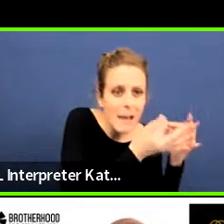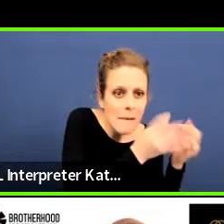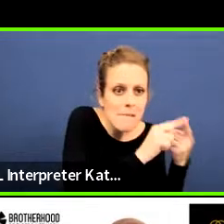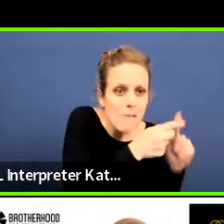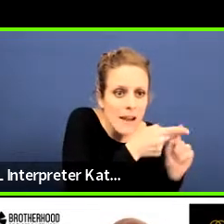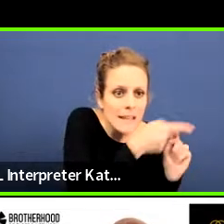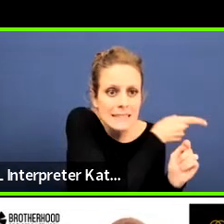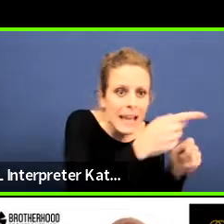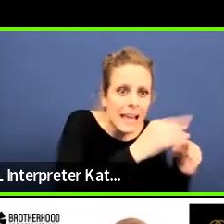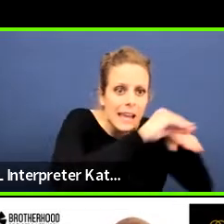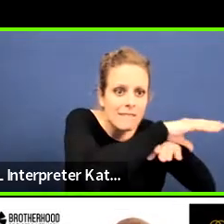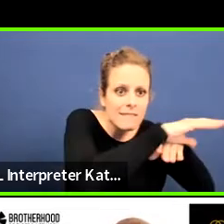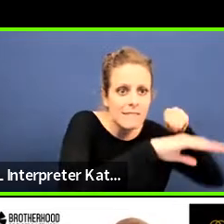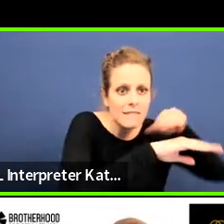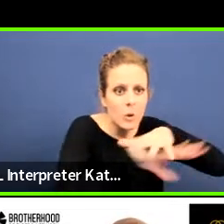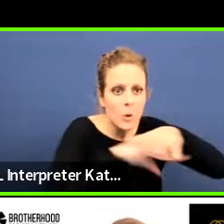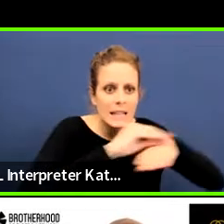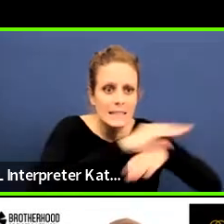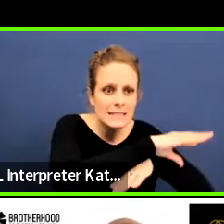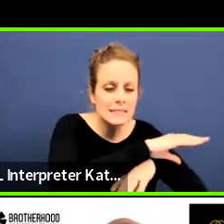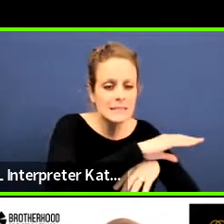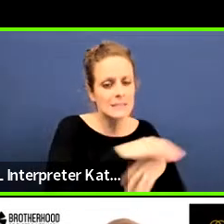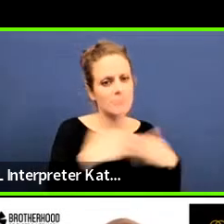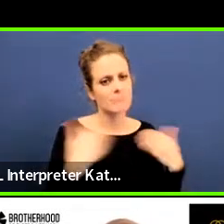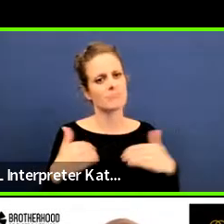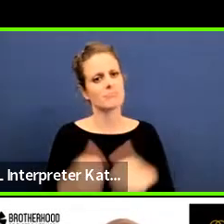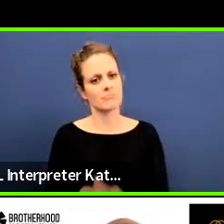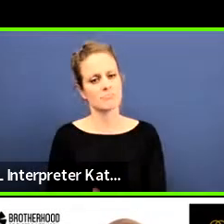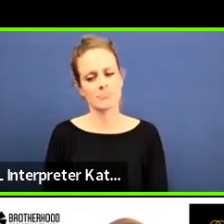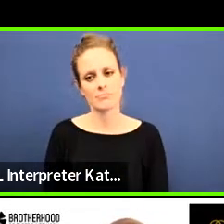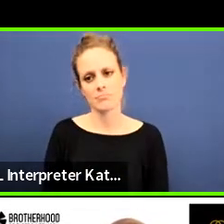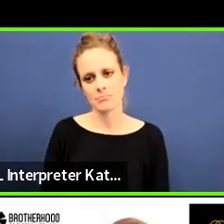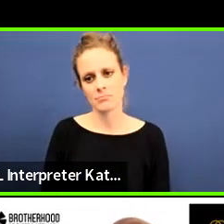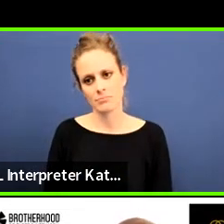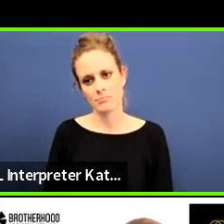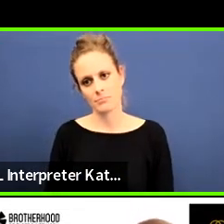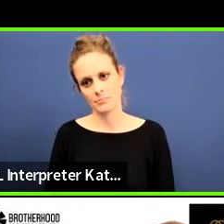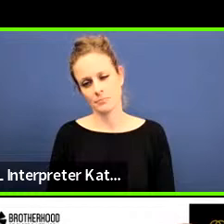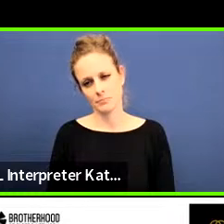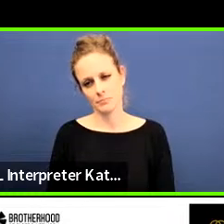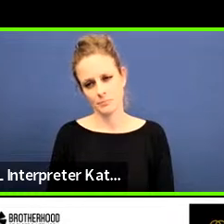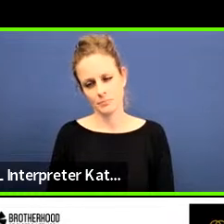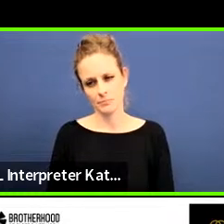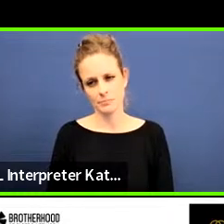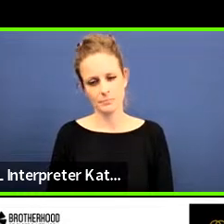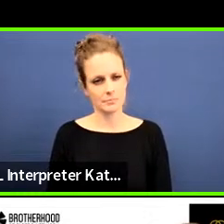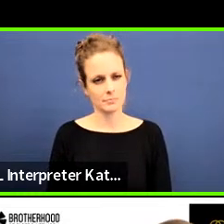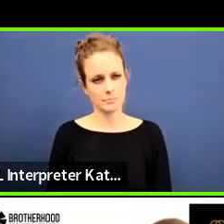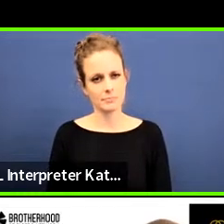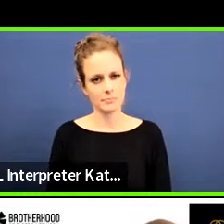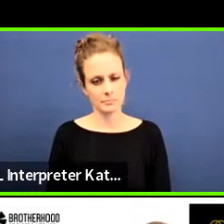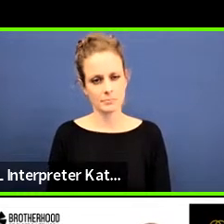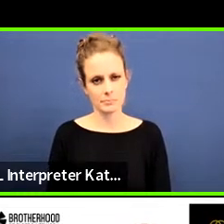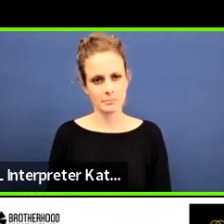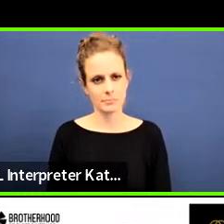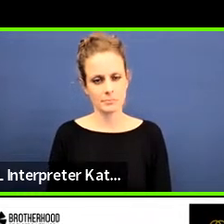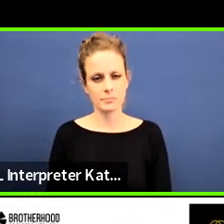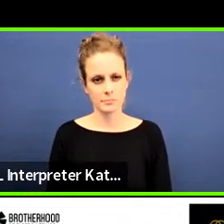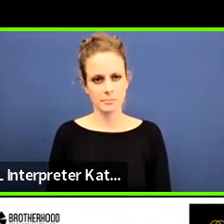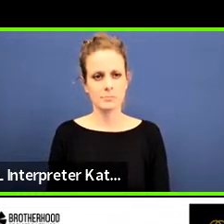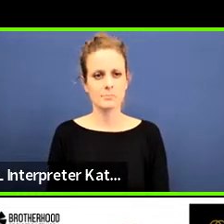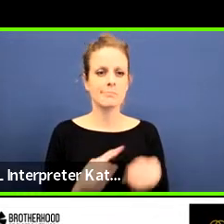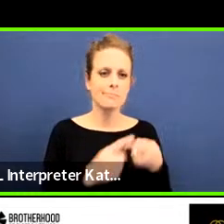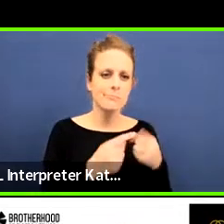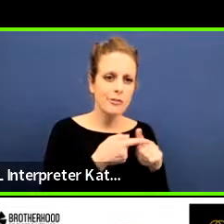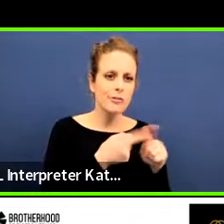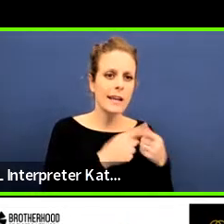in our lives are going to be the ones that have the greatest, most profound effect on us. And, you know, it's those personal messengers that continue